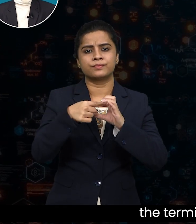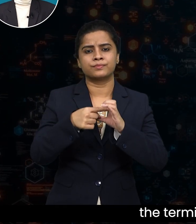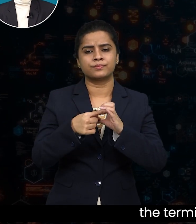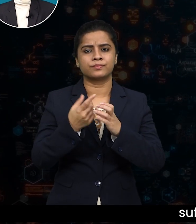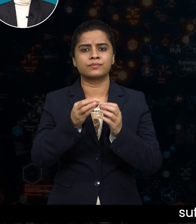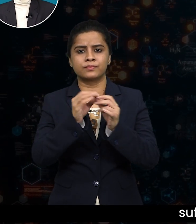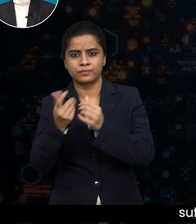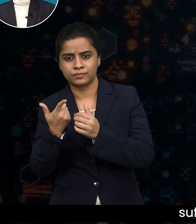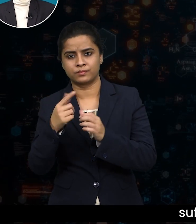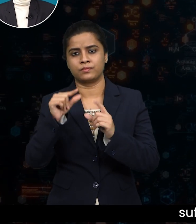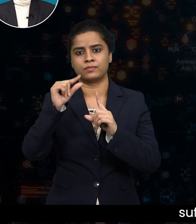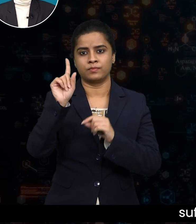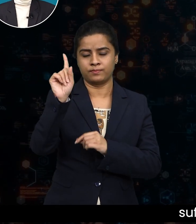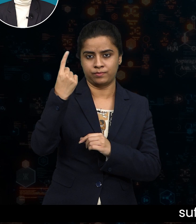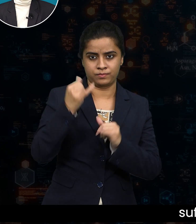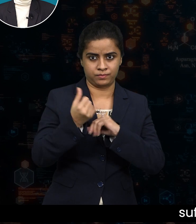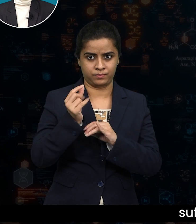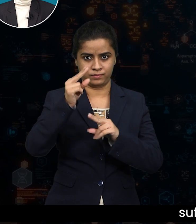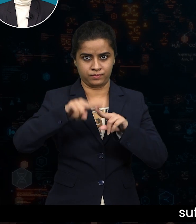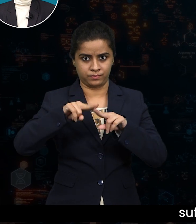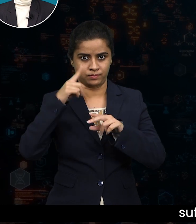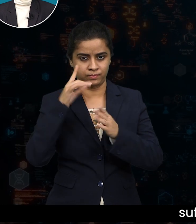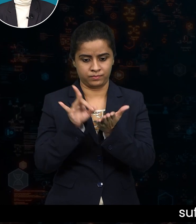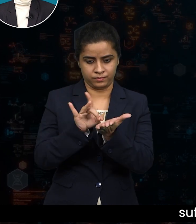of the primary suffix is removed.